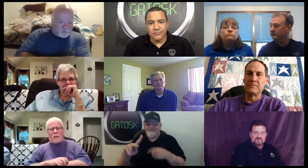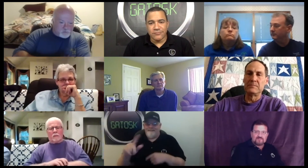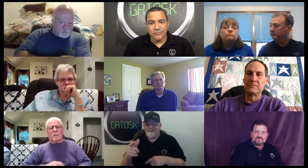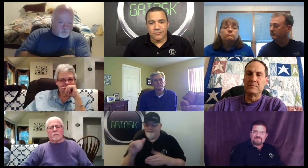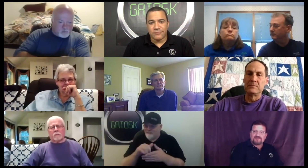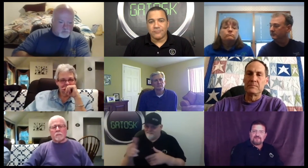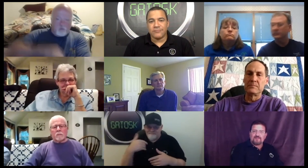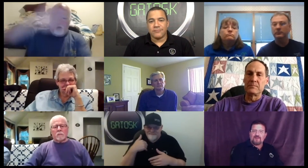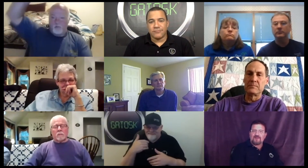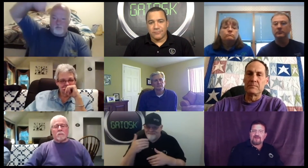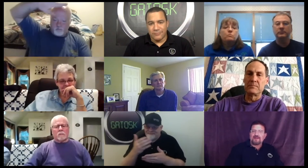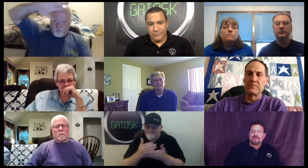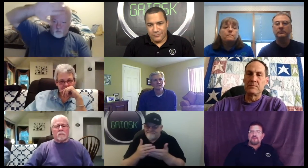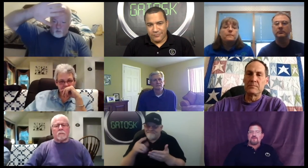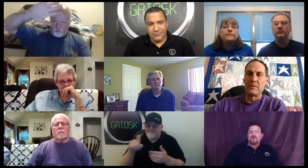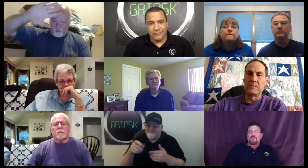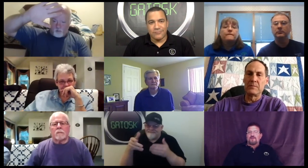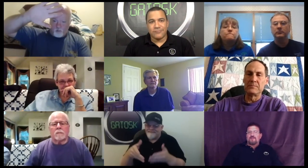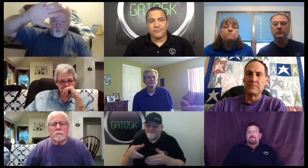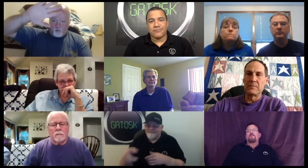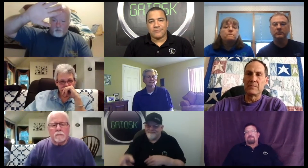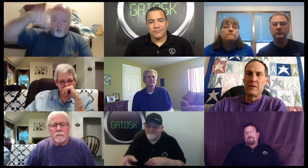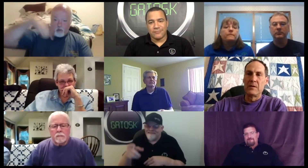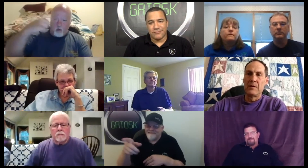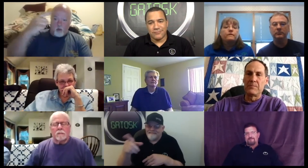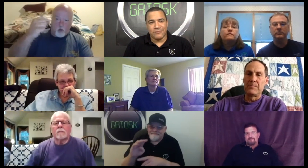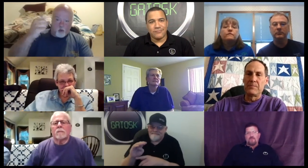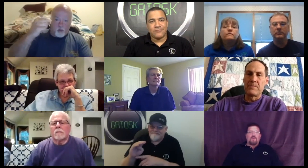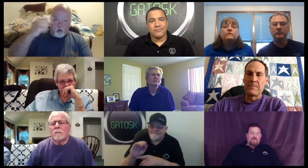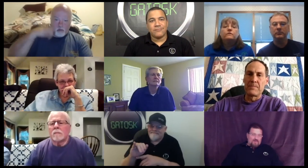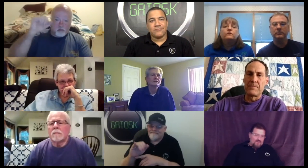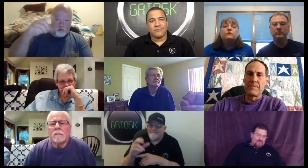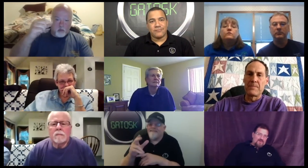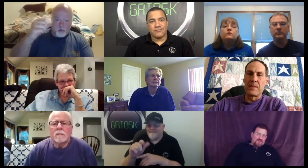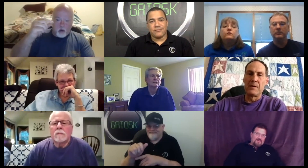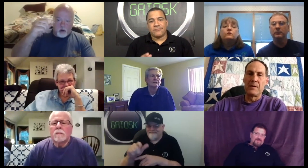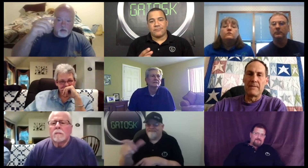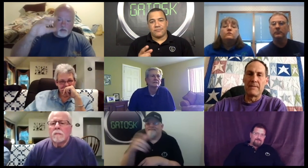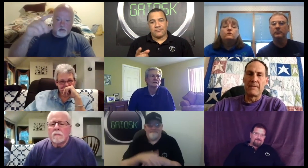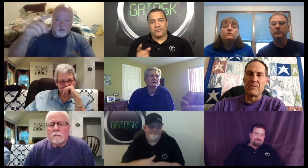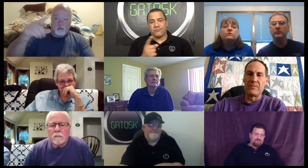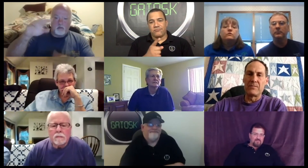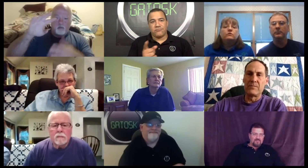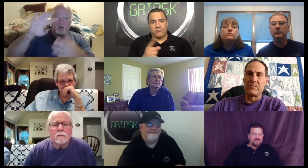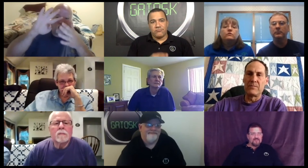last comments or any last minute questions, I have one more question,